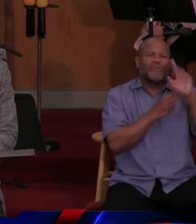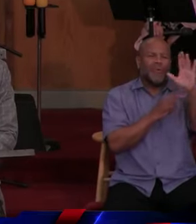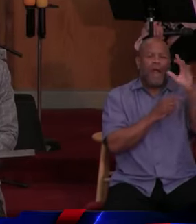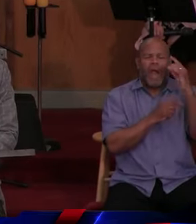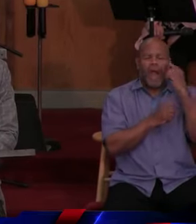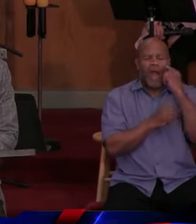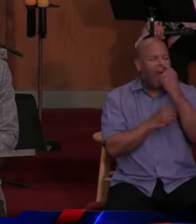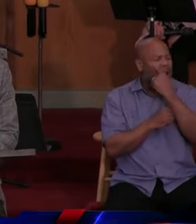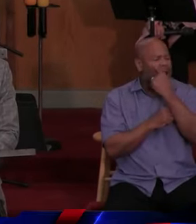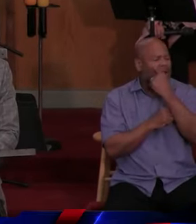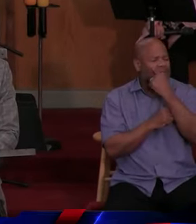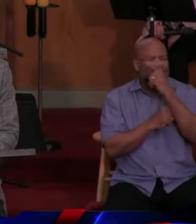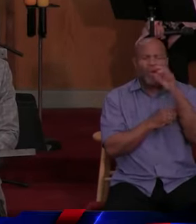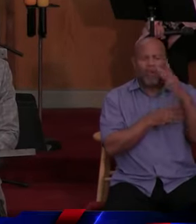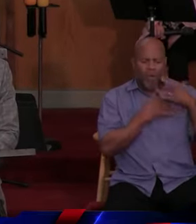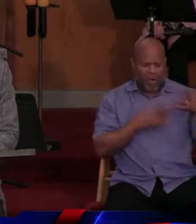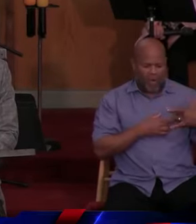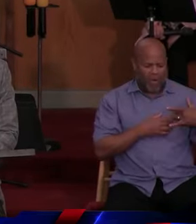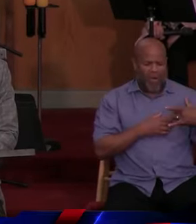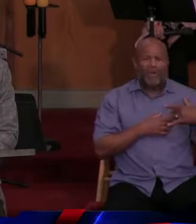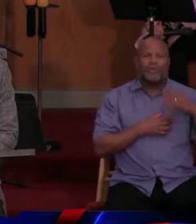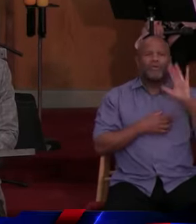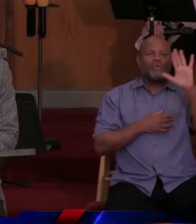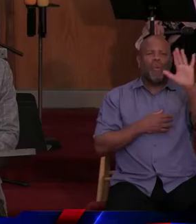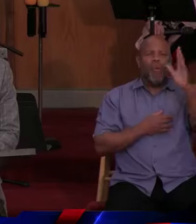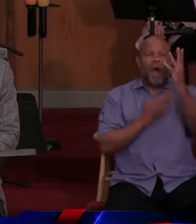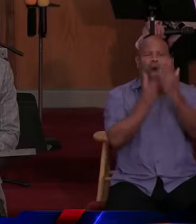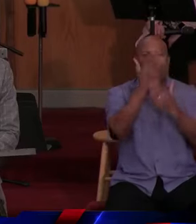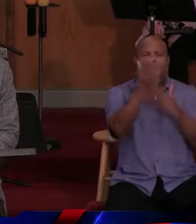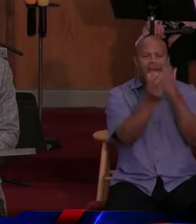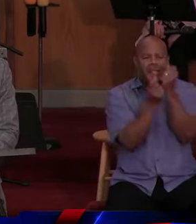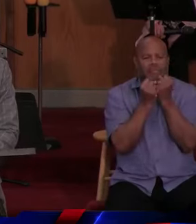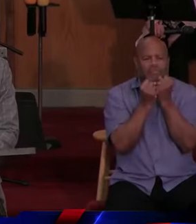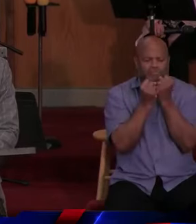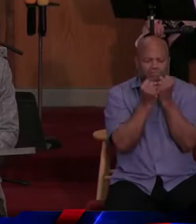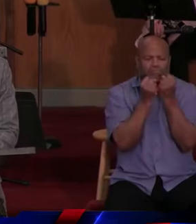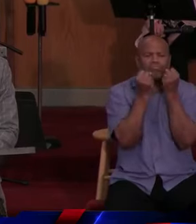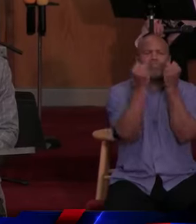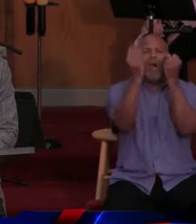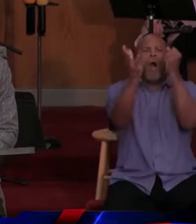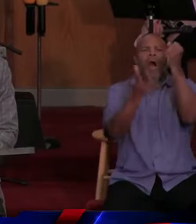might open your mouth and have the courage to proclaim this